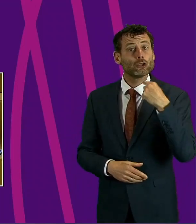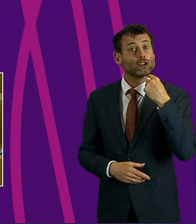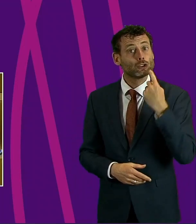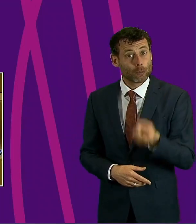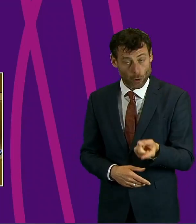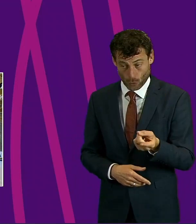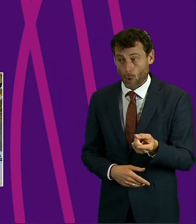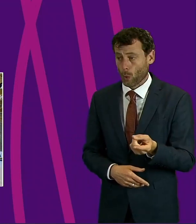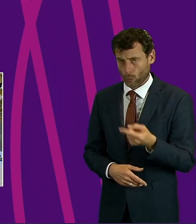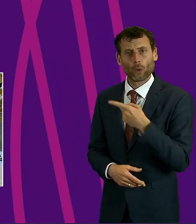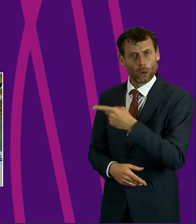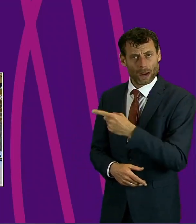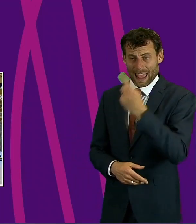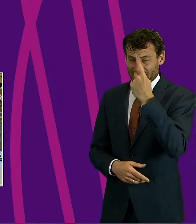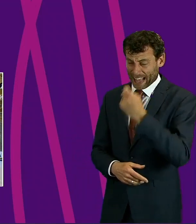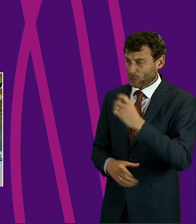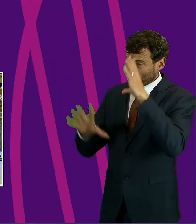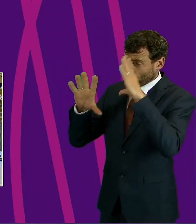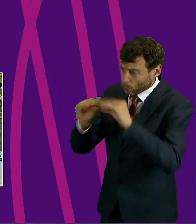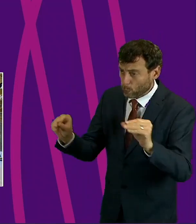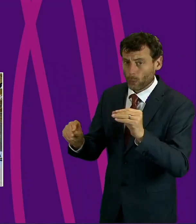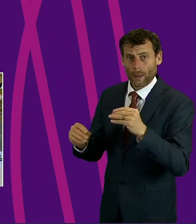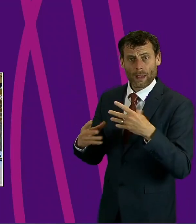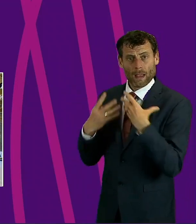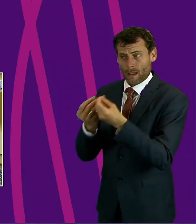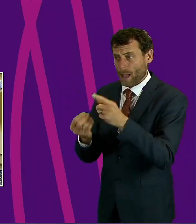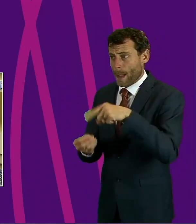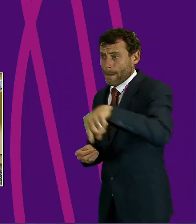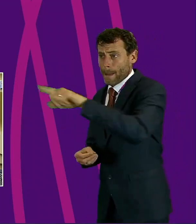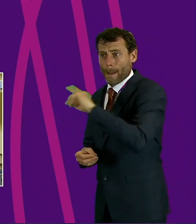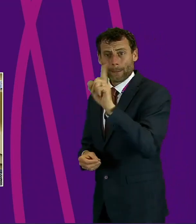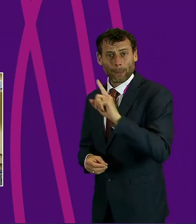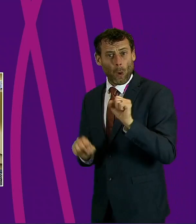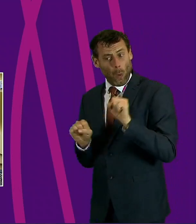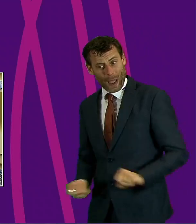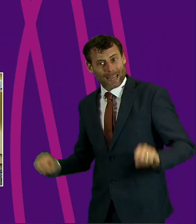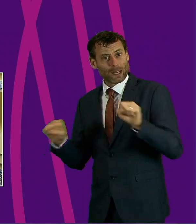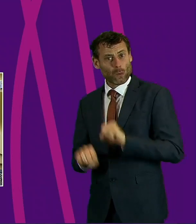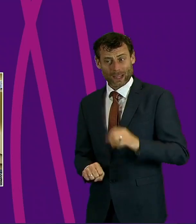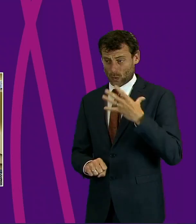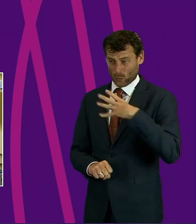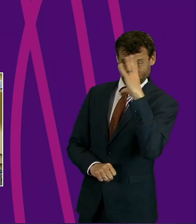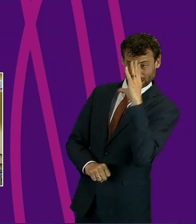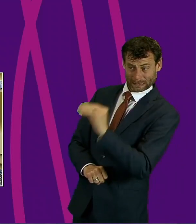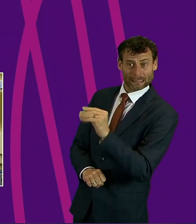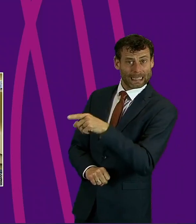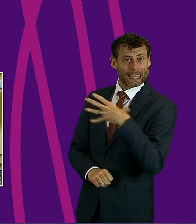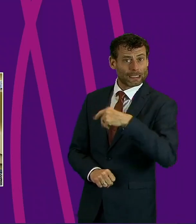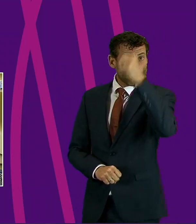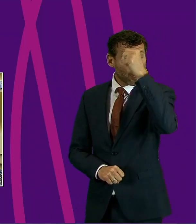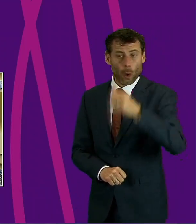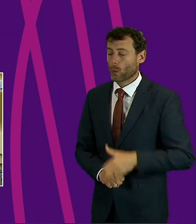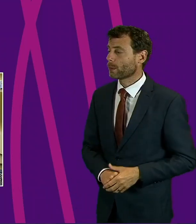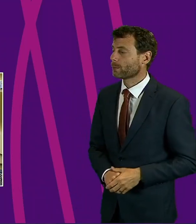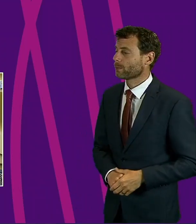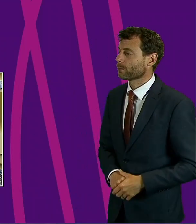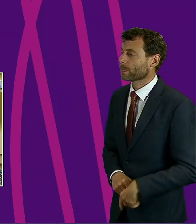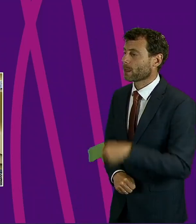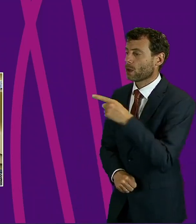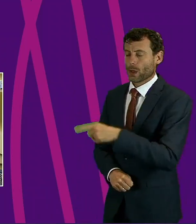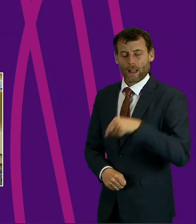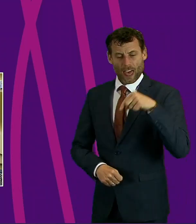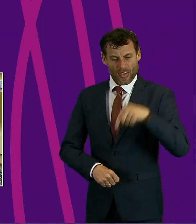today? First Minister. The phrase swiftly and carefully is absolutely the one that we plan by.